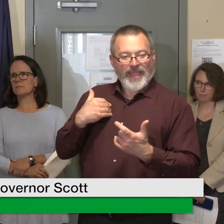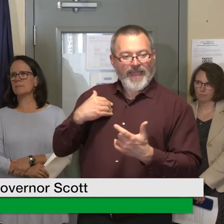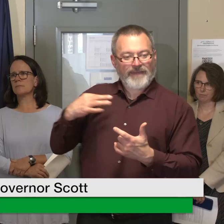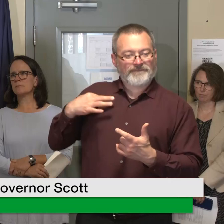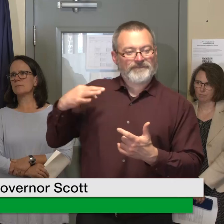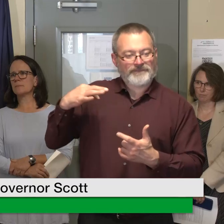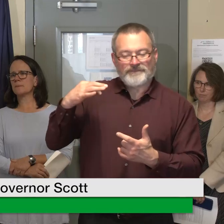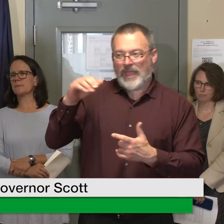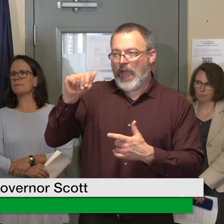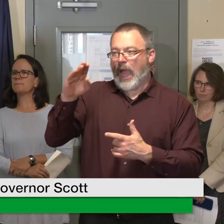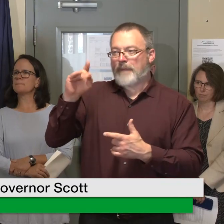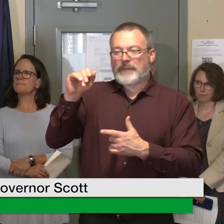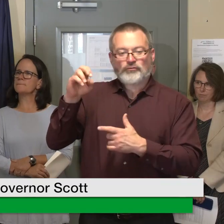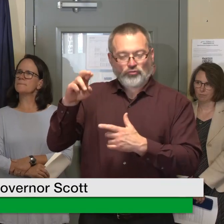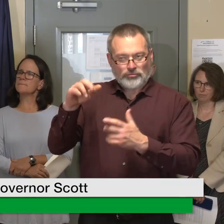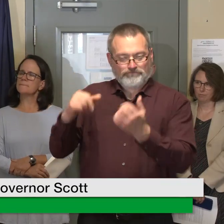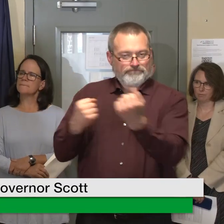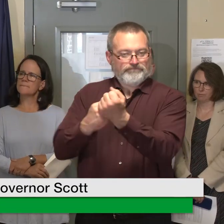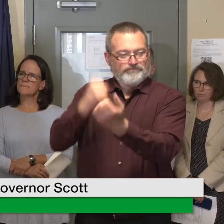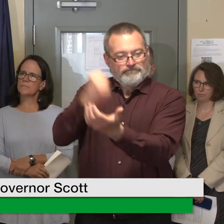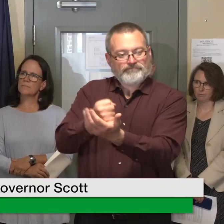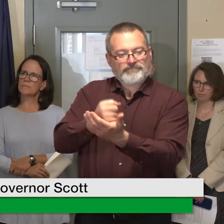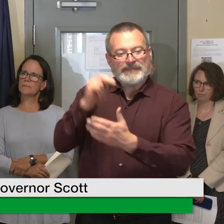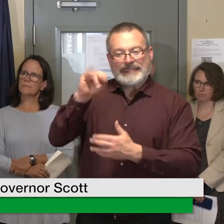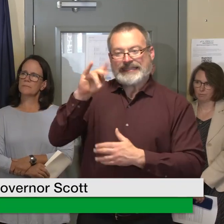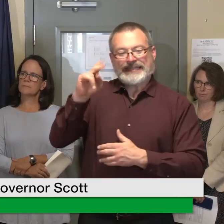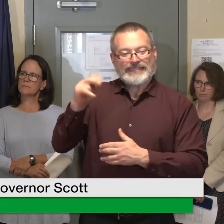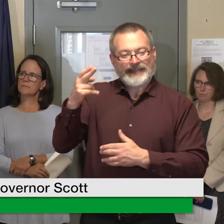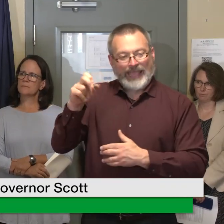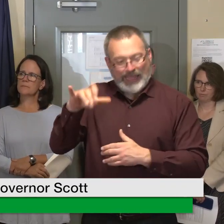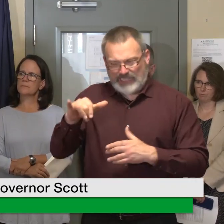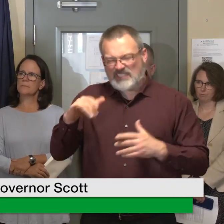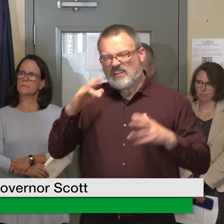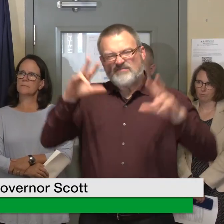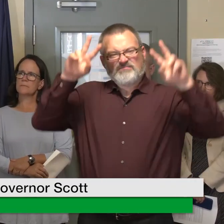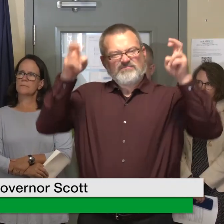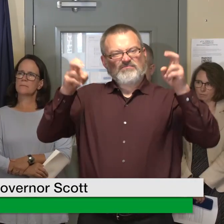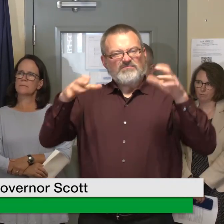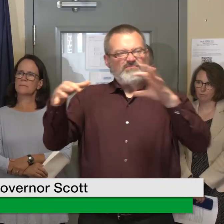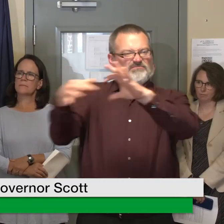this unity, talk of unity, is not